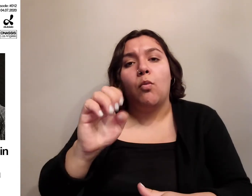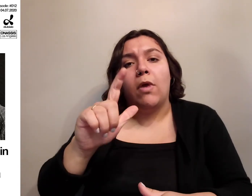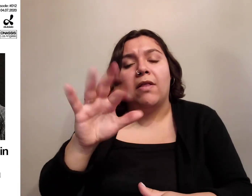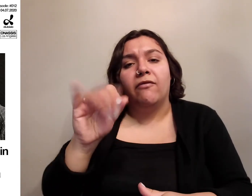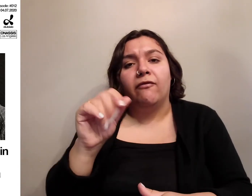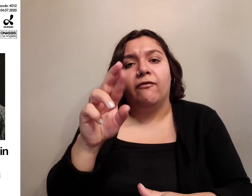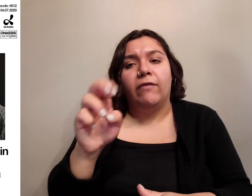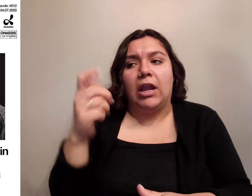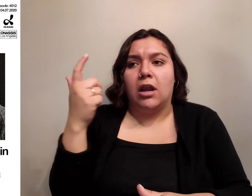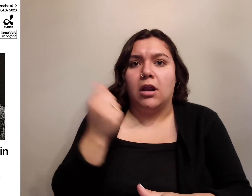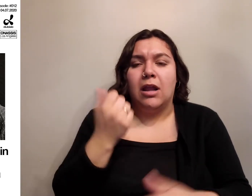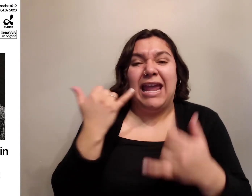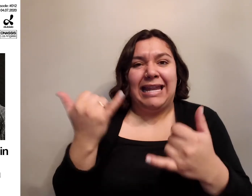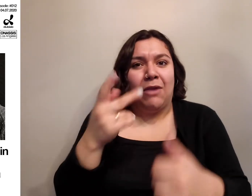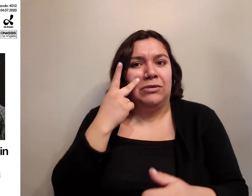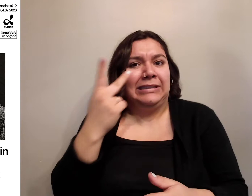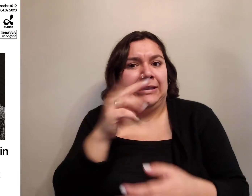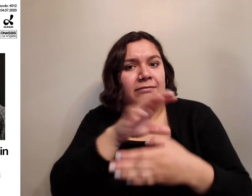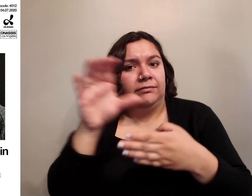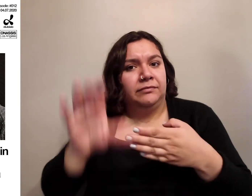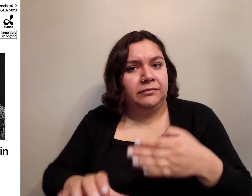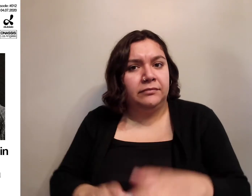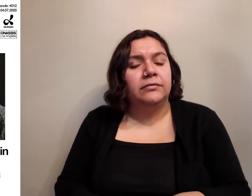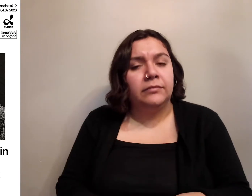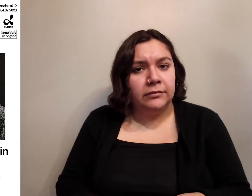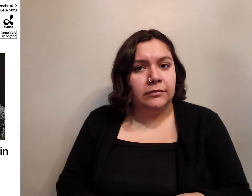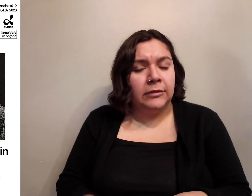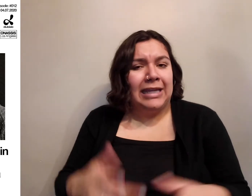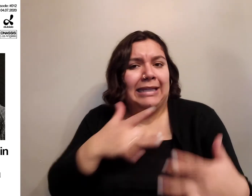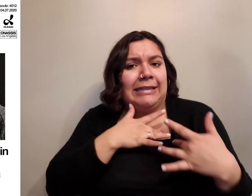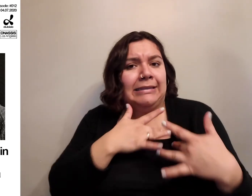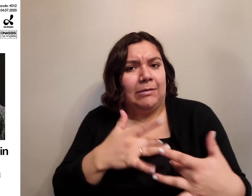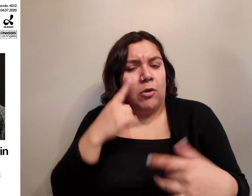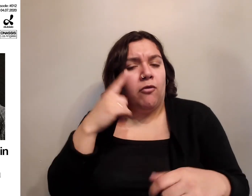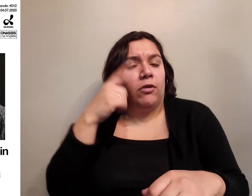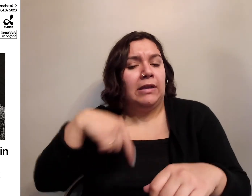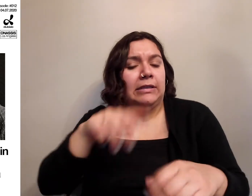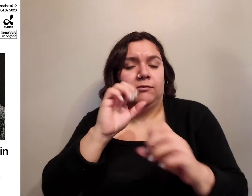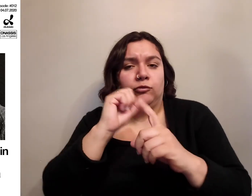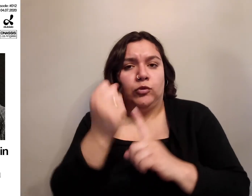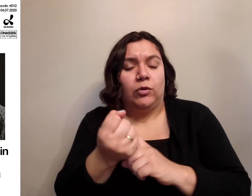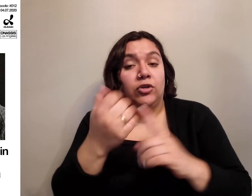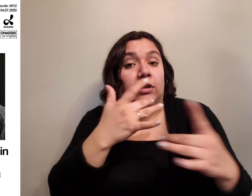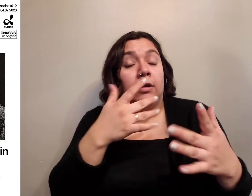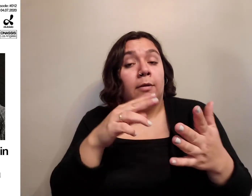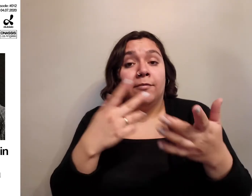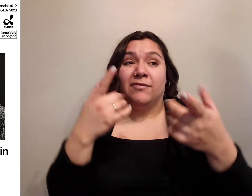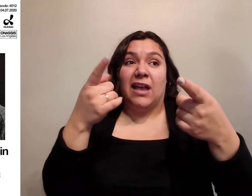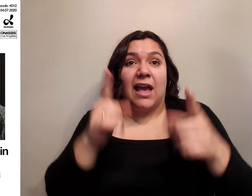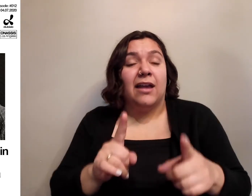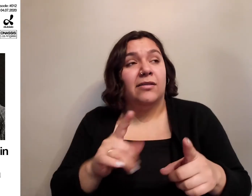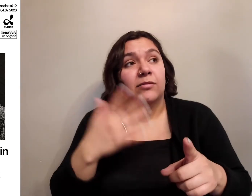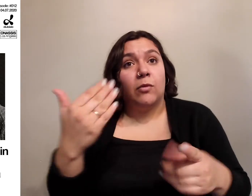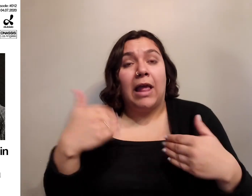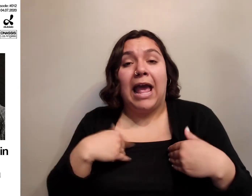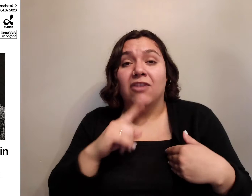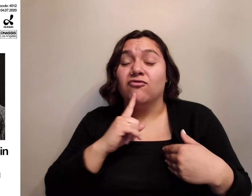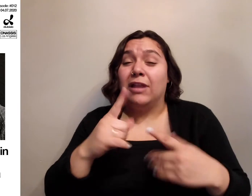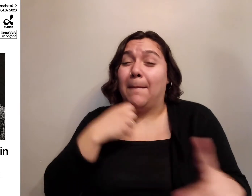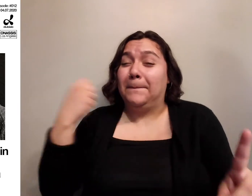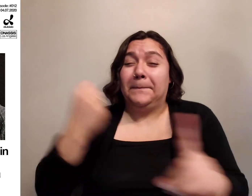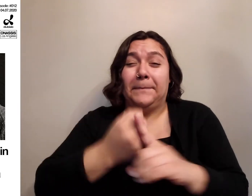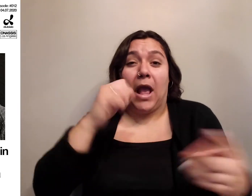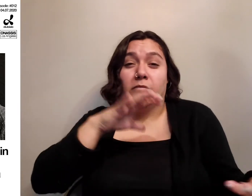home to roost right now. And it's typical in these situations. It will have the biggest and most